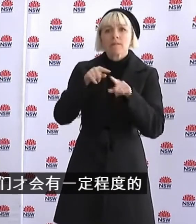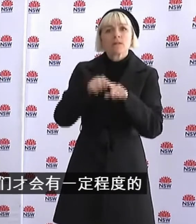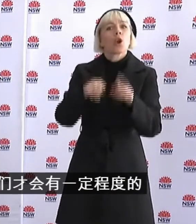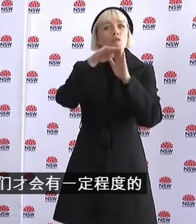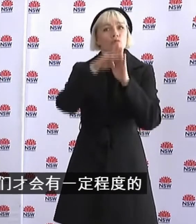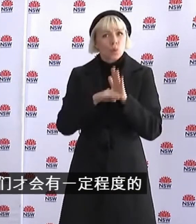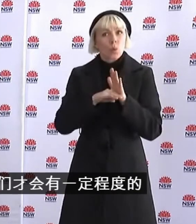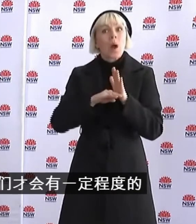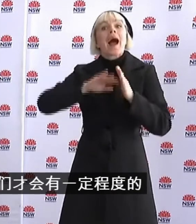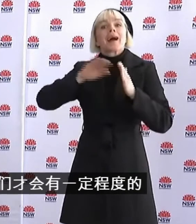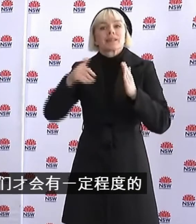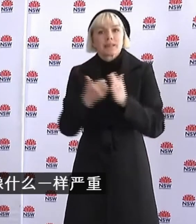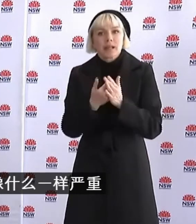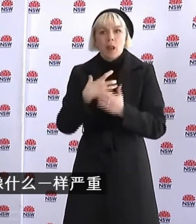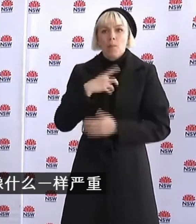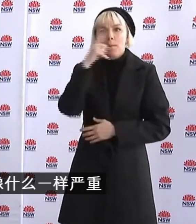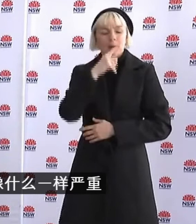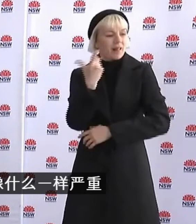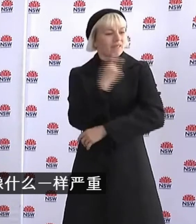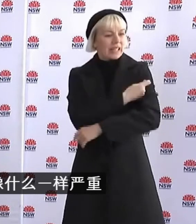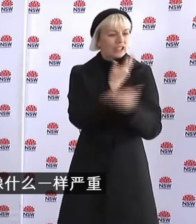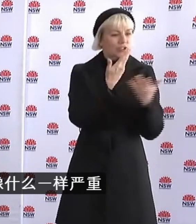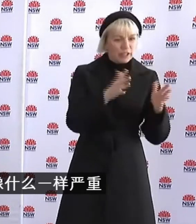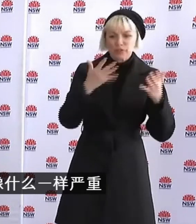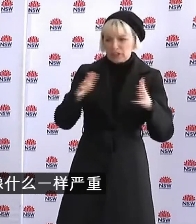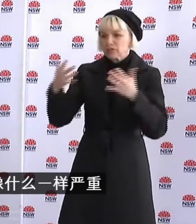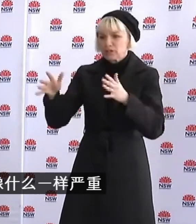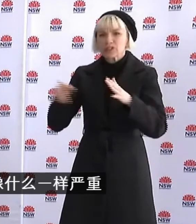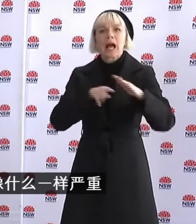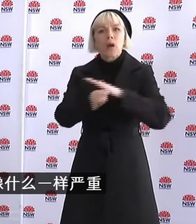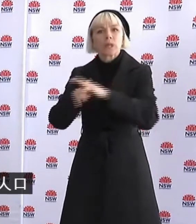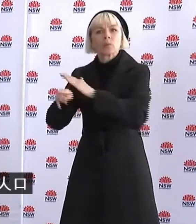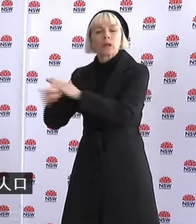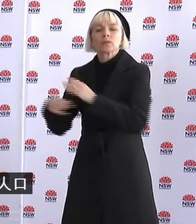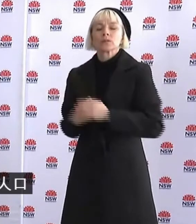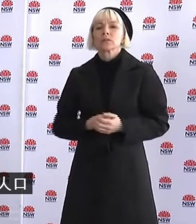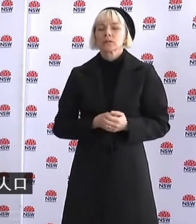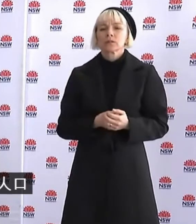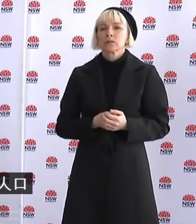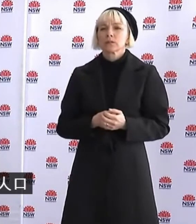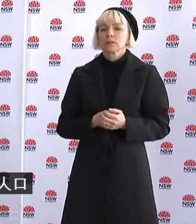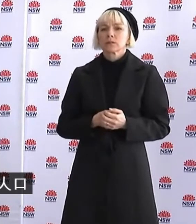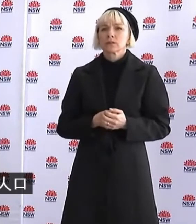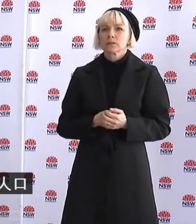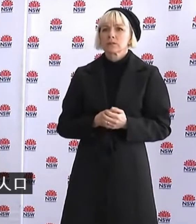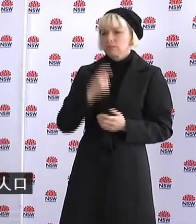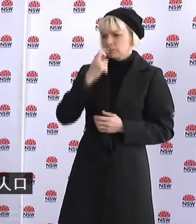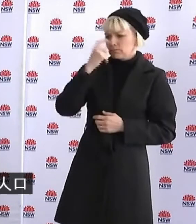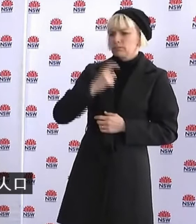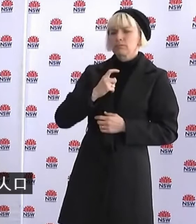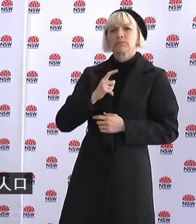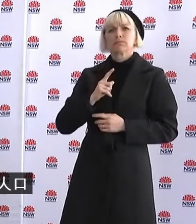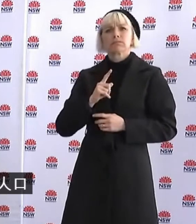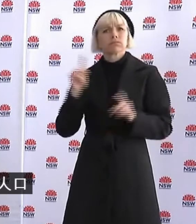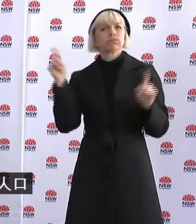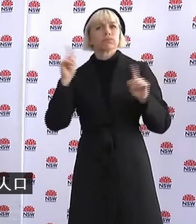up. So we will have some level of restriction in the community. Obviously, we don't want it to be as severe as what we have now until a